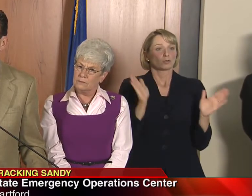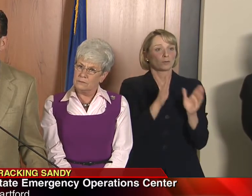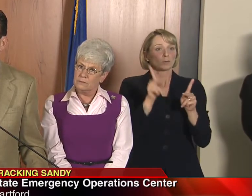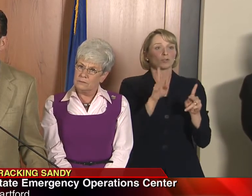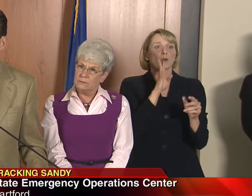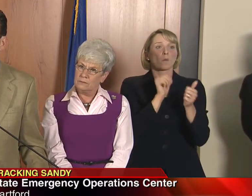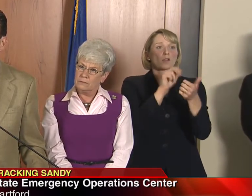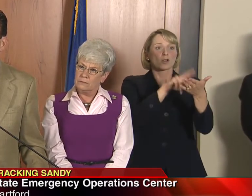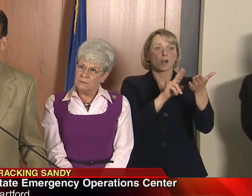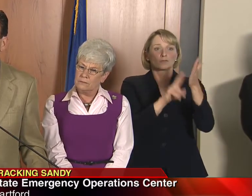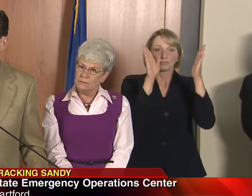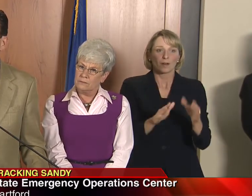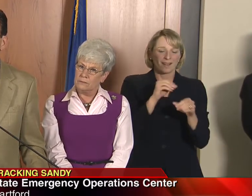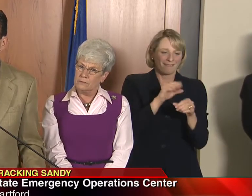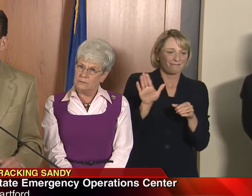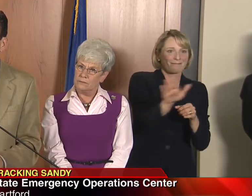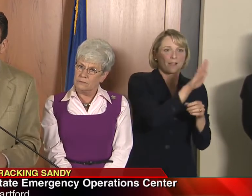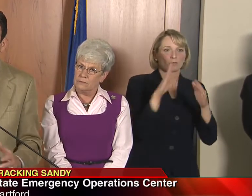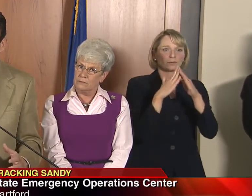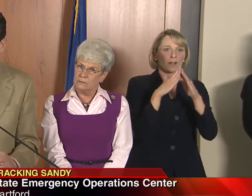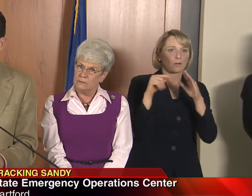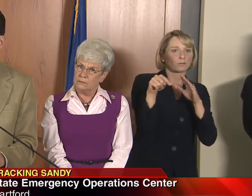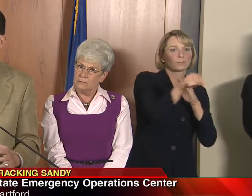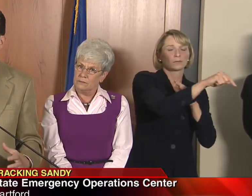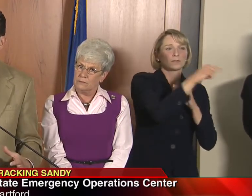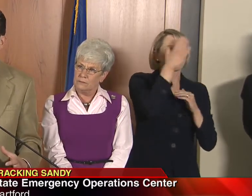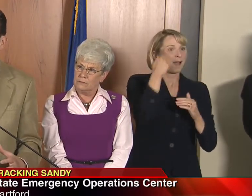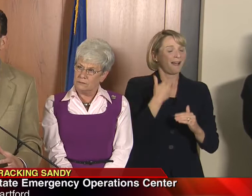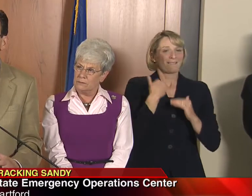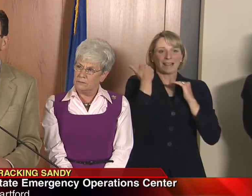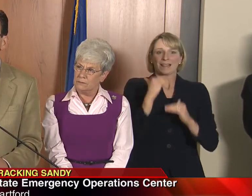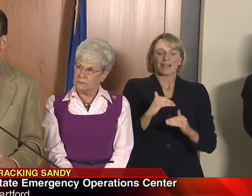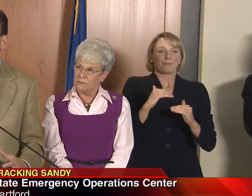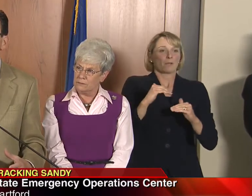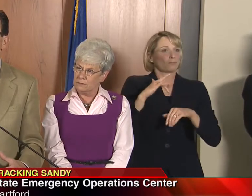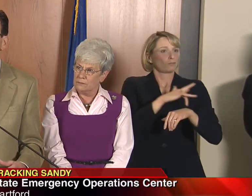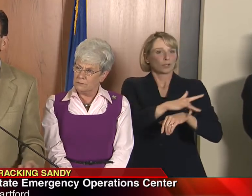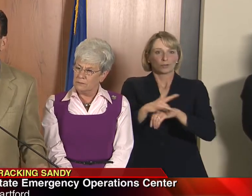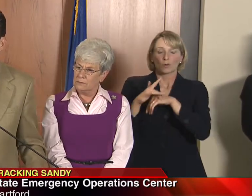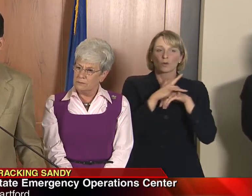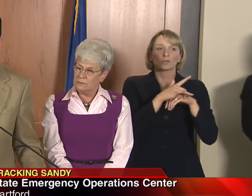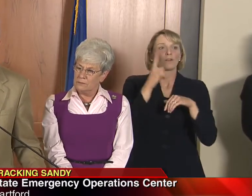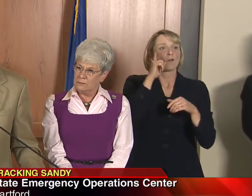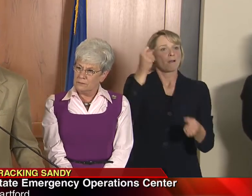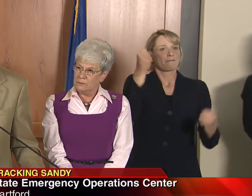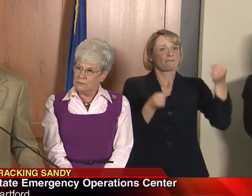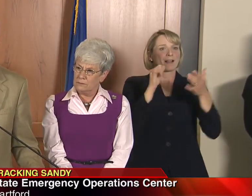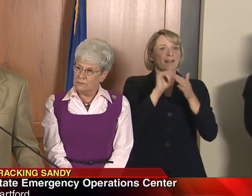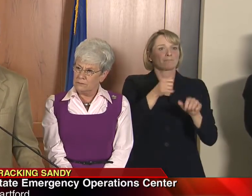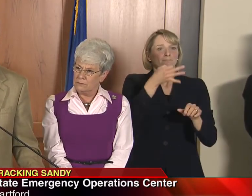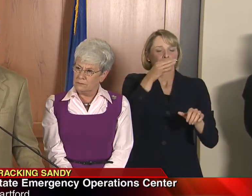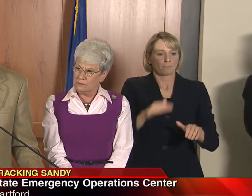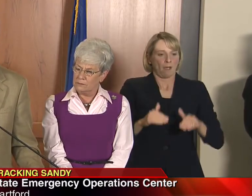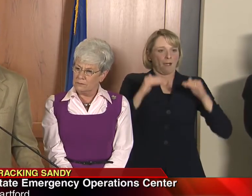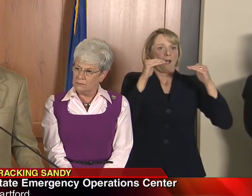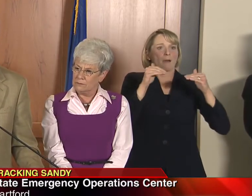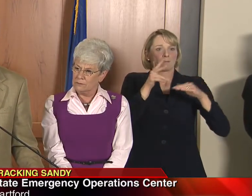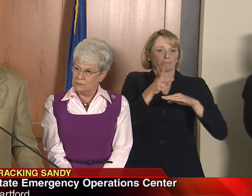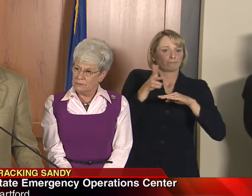and others within their own areas, because we have a limited number of resources. We will drive those resources to